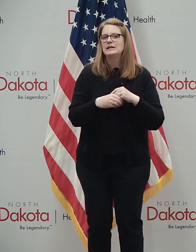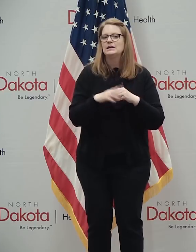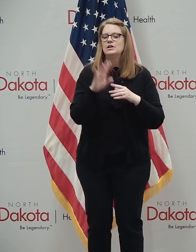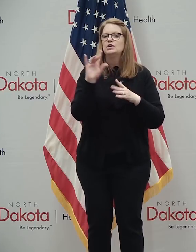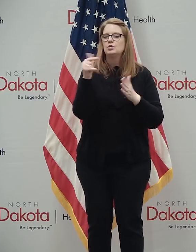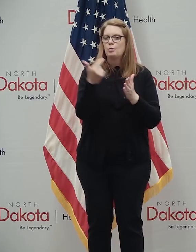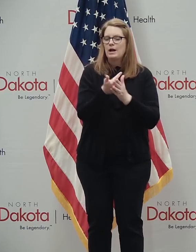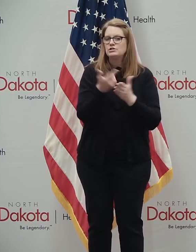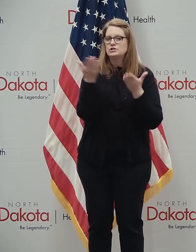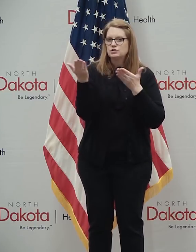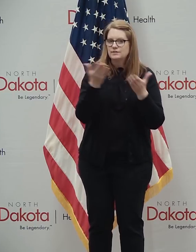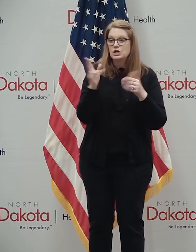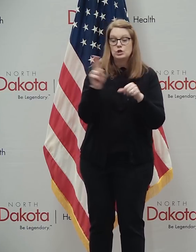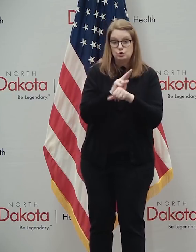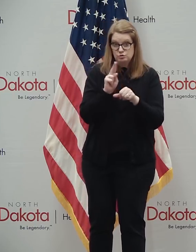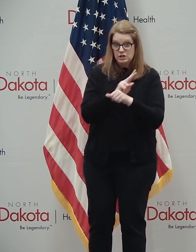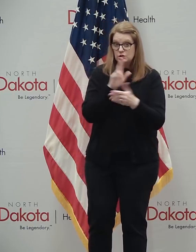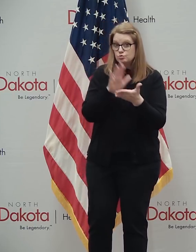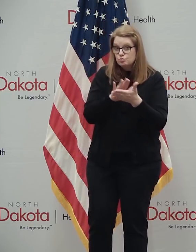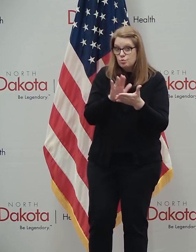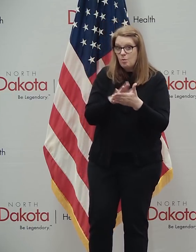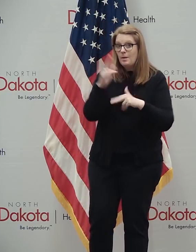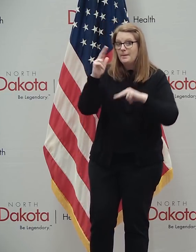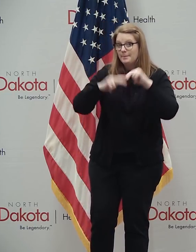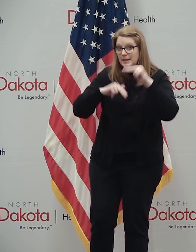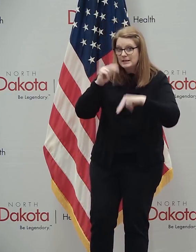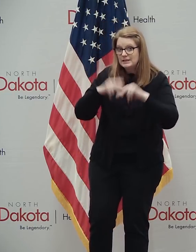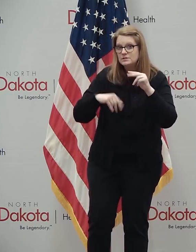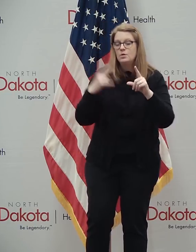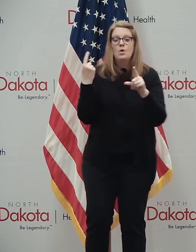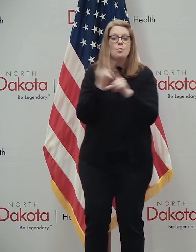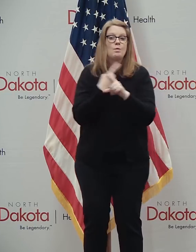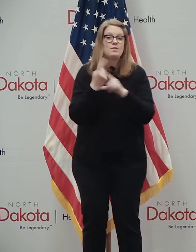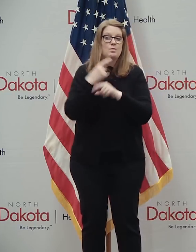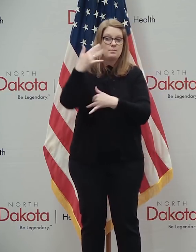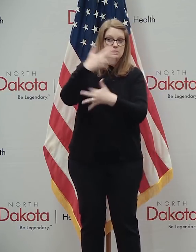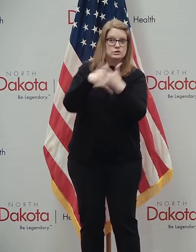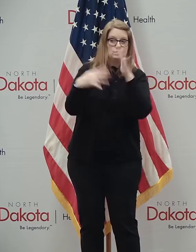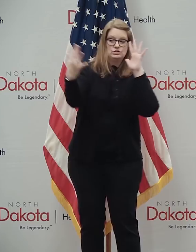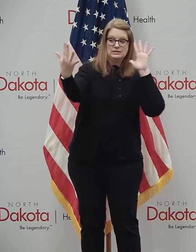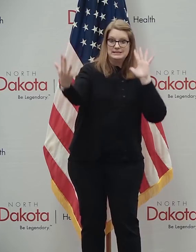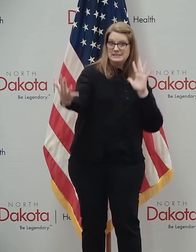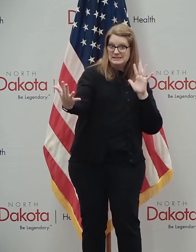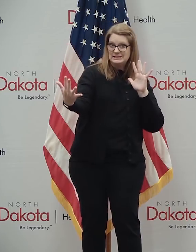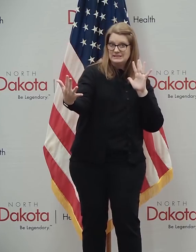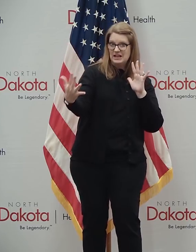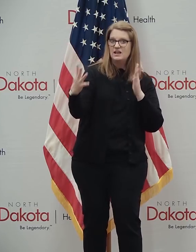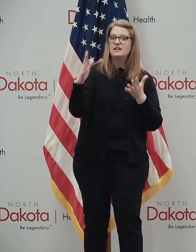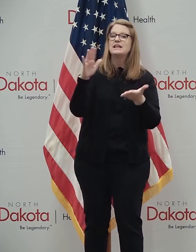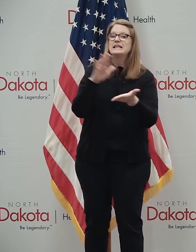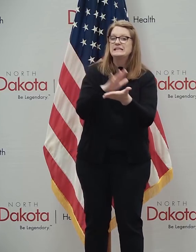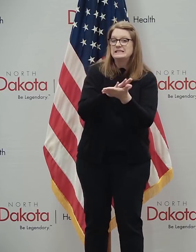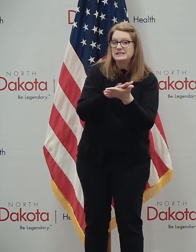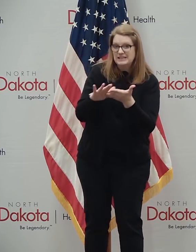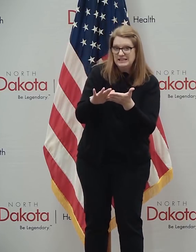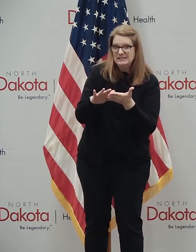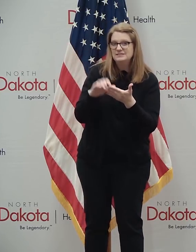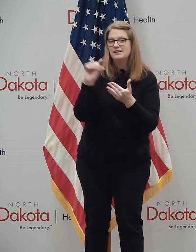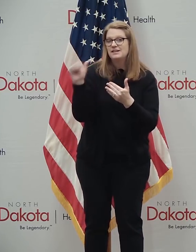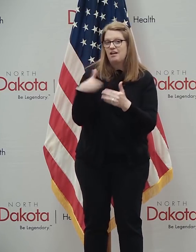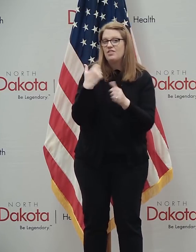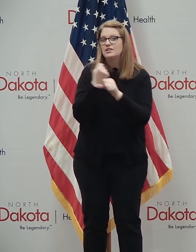to be held using school facilities with proper social distancing, cleaning, and other safety